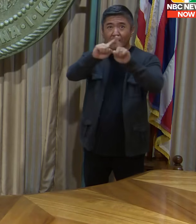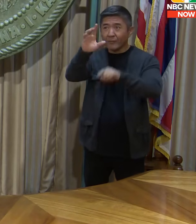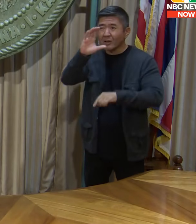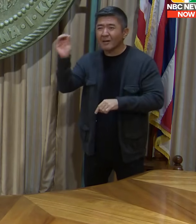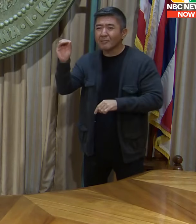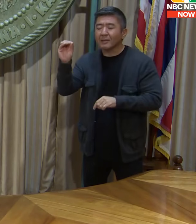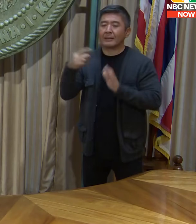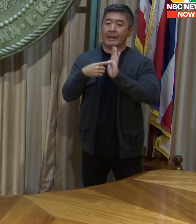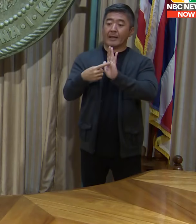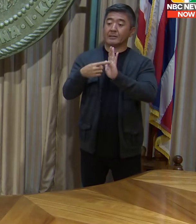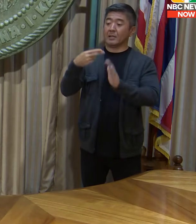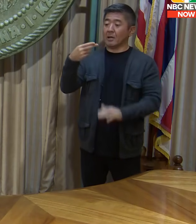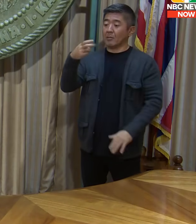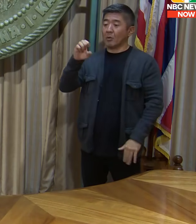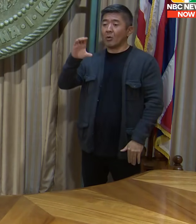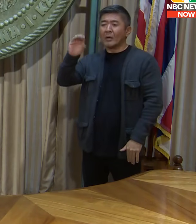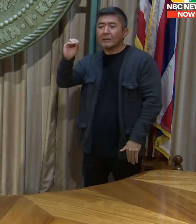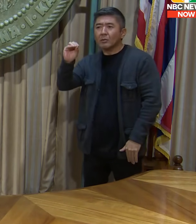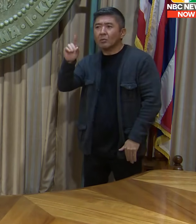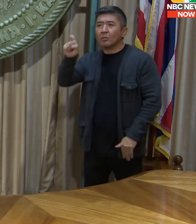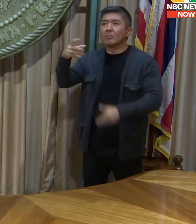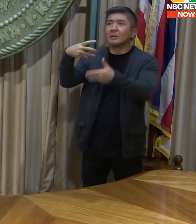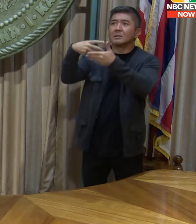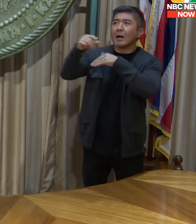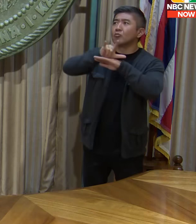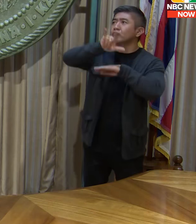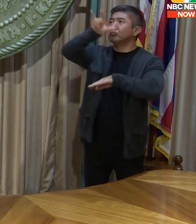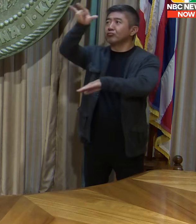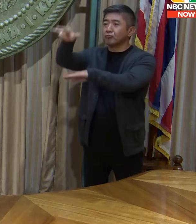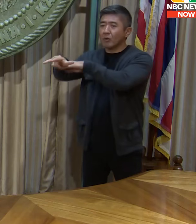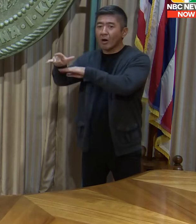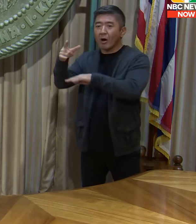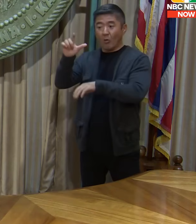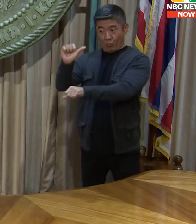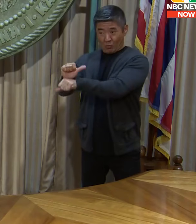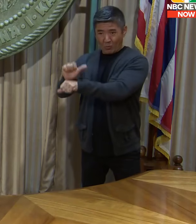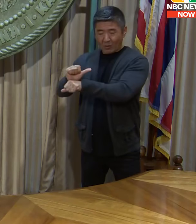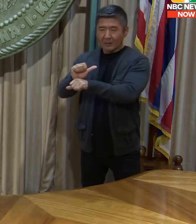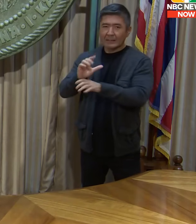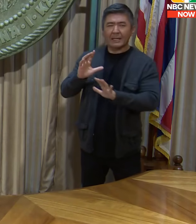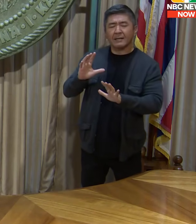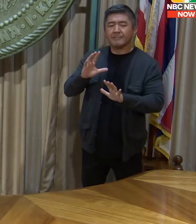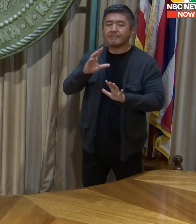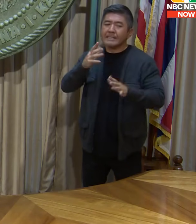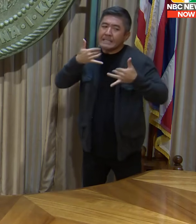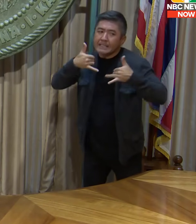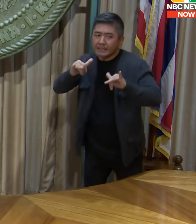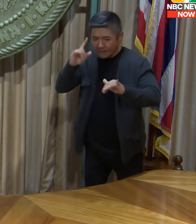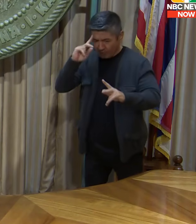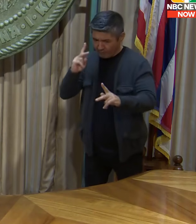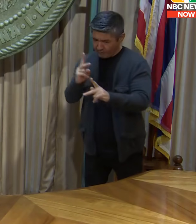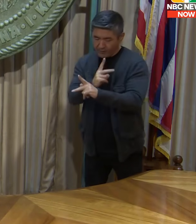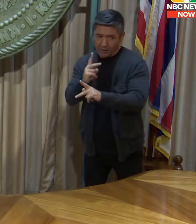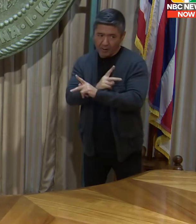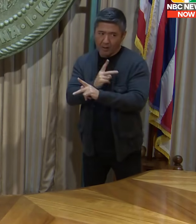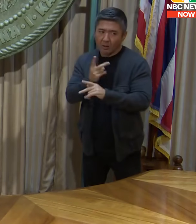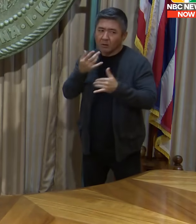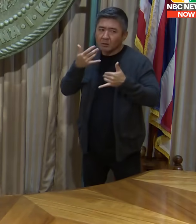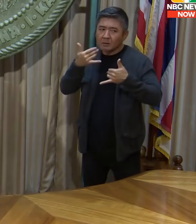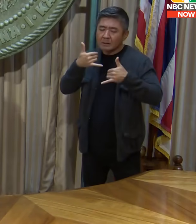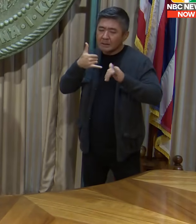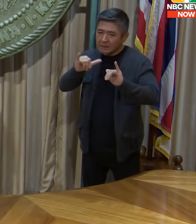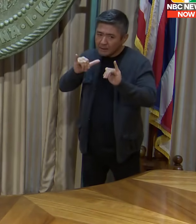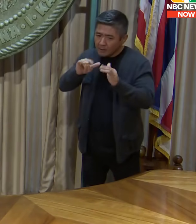out their teams to do maintenance work. Bottom line is I need to get back on that. We're still looking at that. Thank you. Thank you so